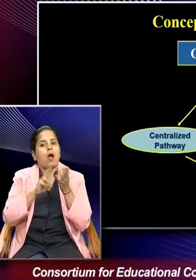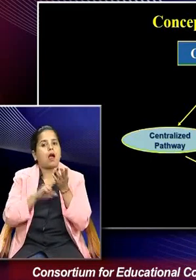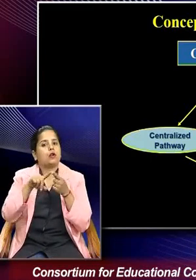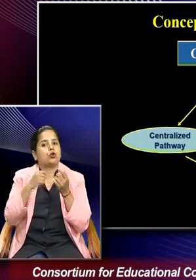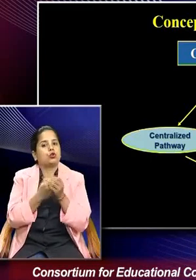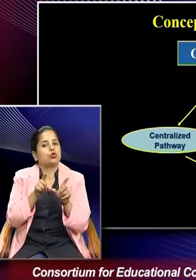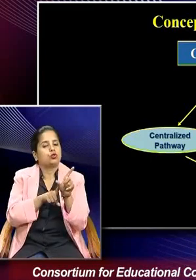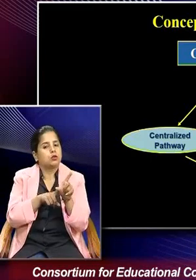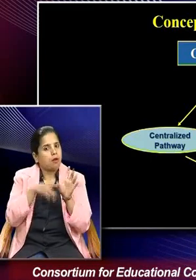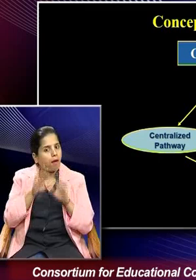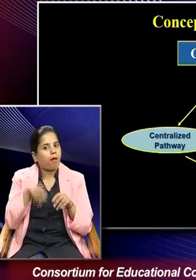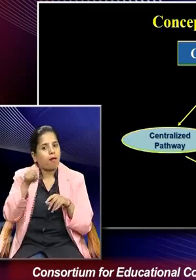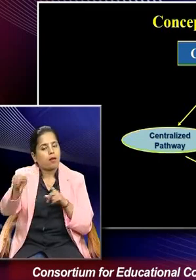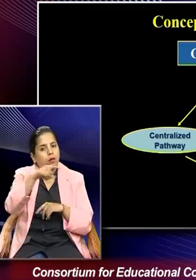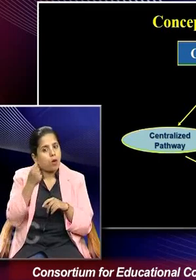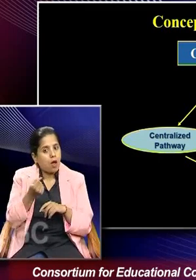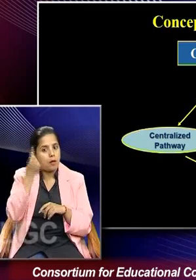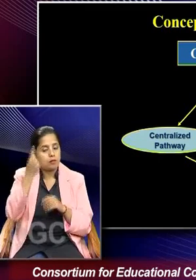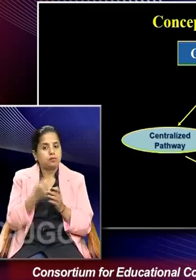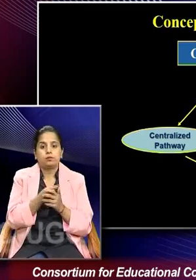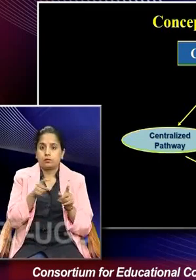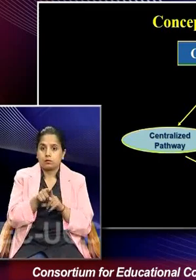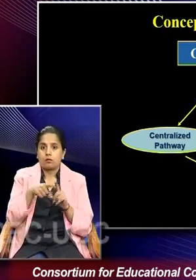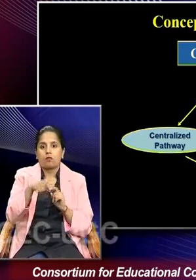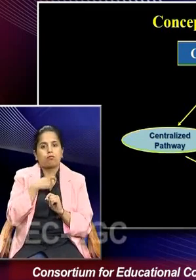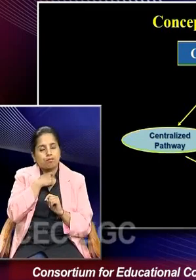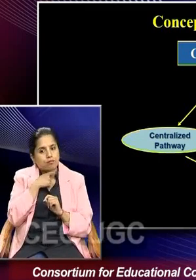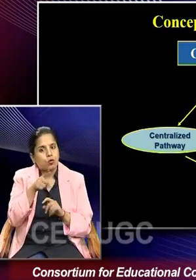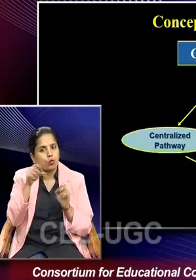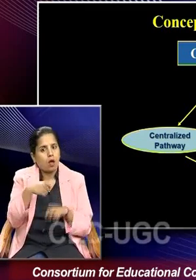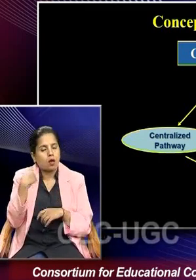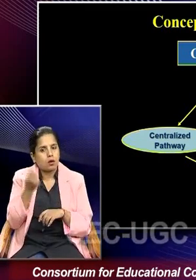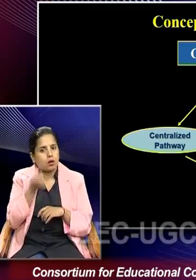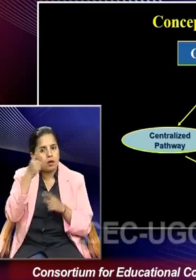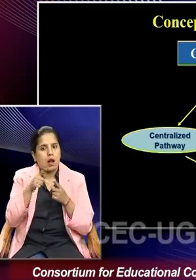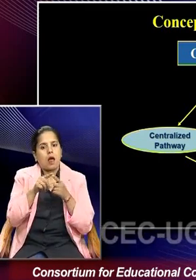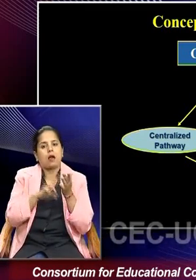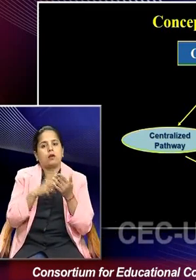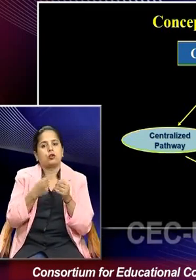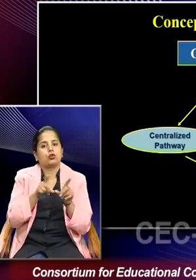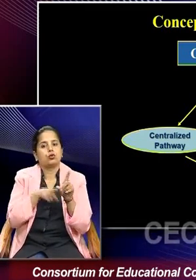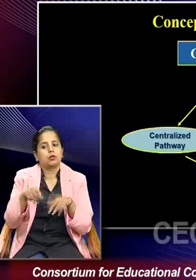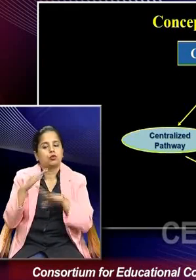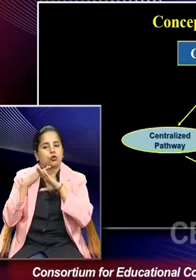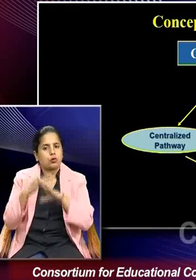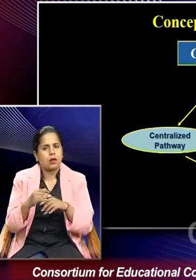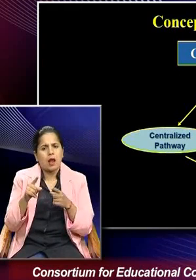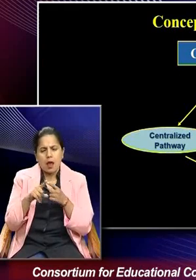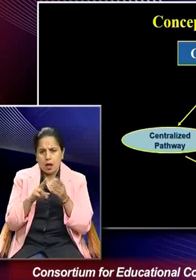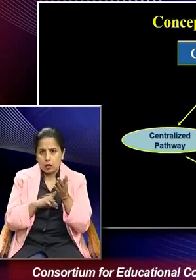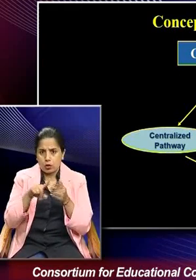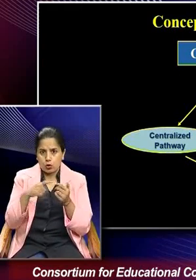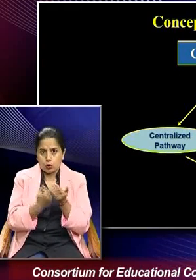transition, and that will guarantee you energy security. Energy